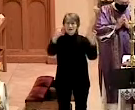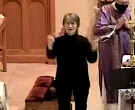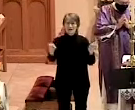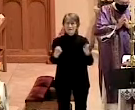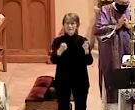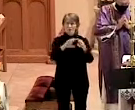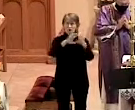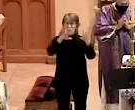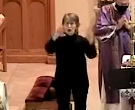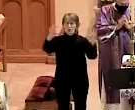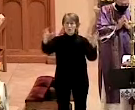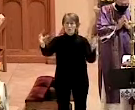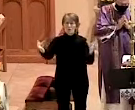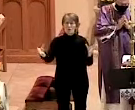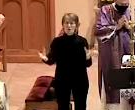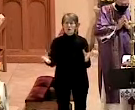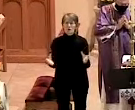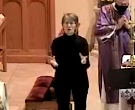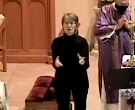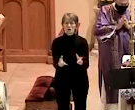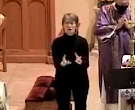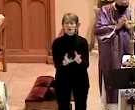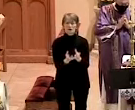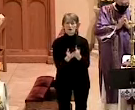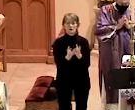sins of the